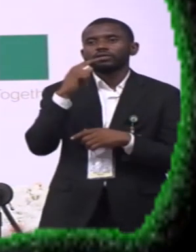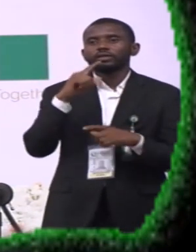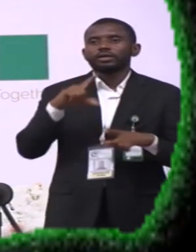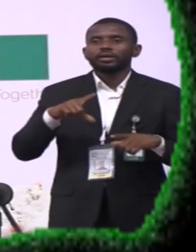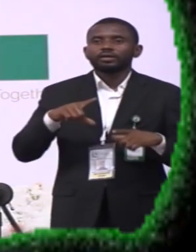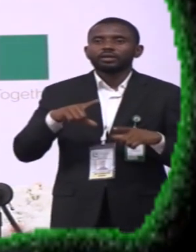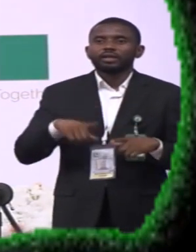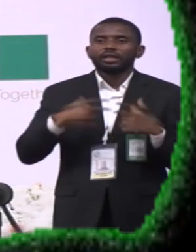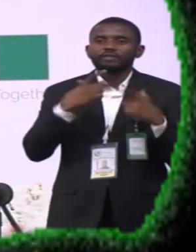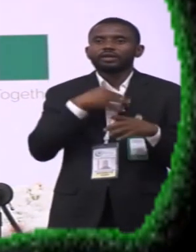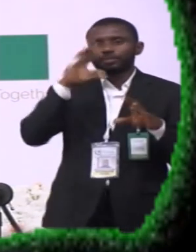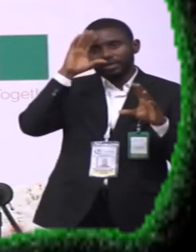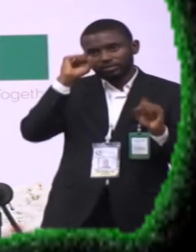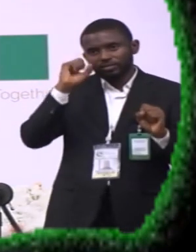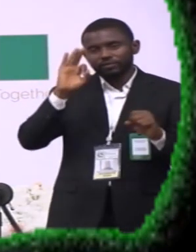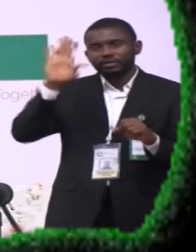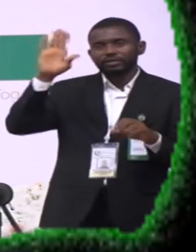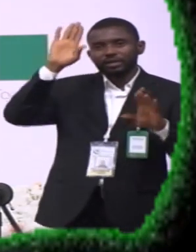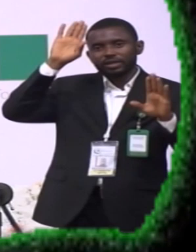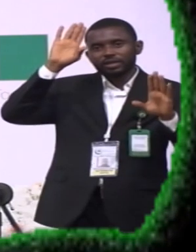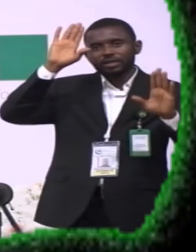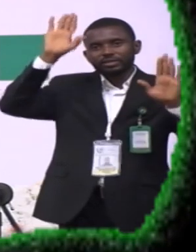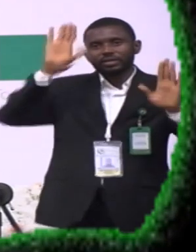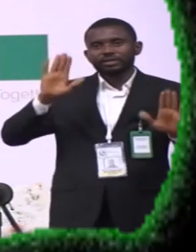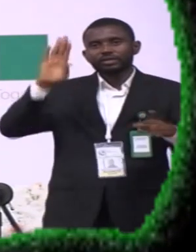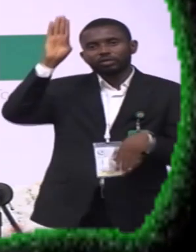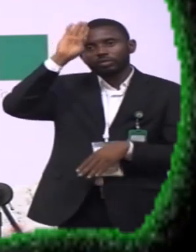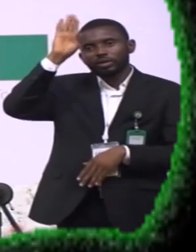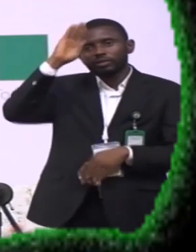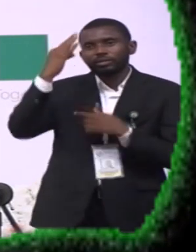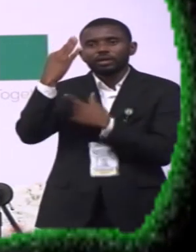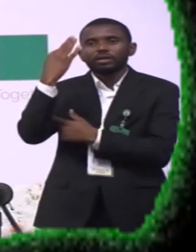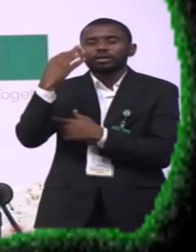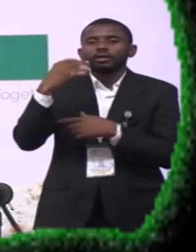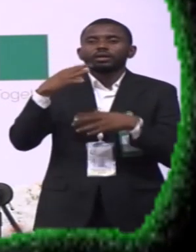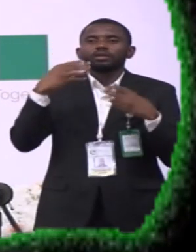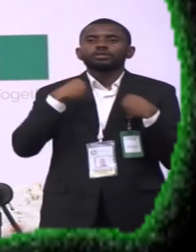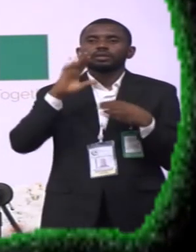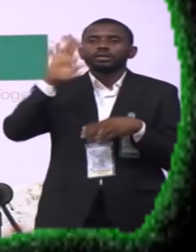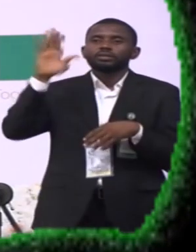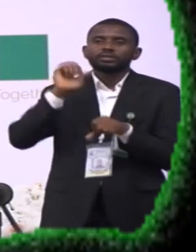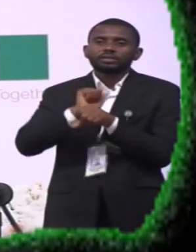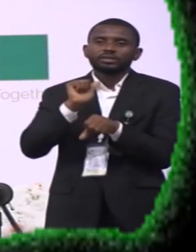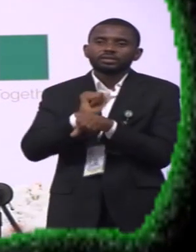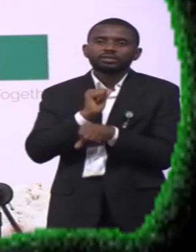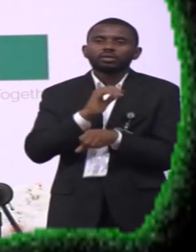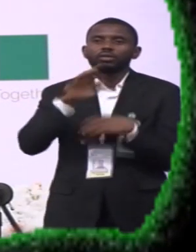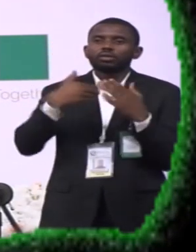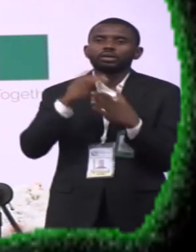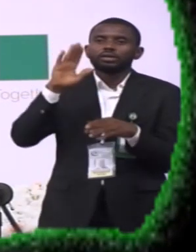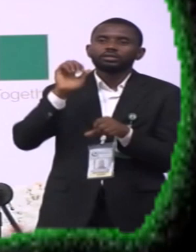and presidency of His Excellency Muhammad Buhari. May God accept his deeds, all his good deeds,